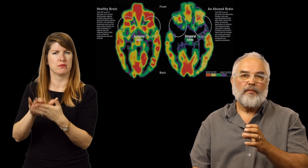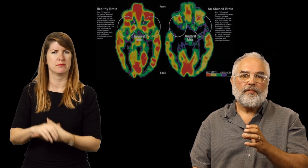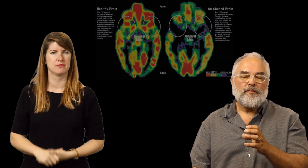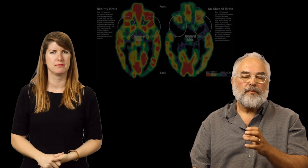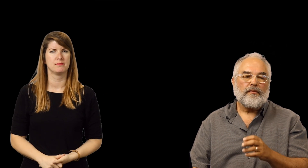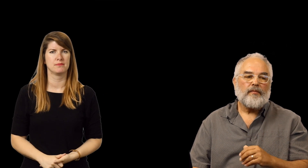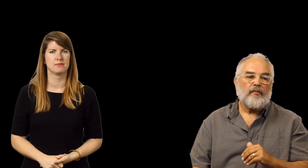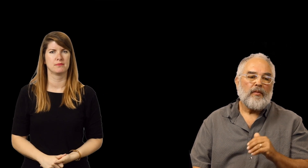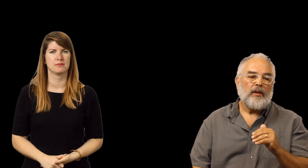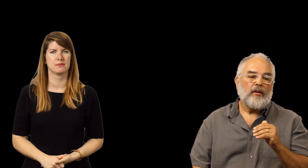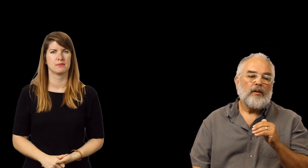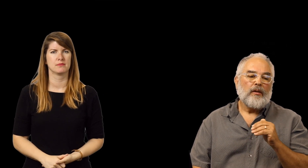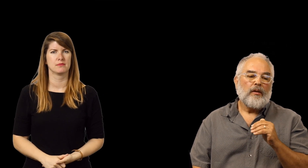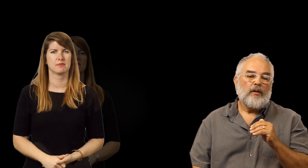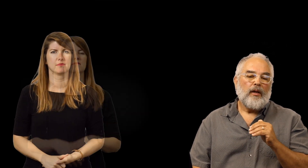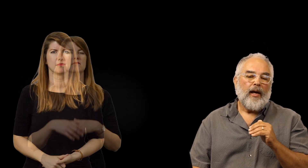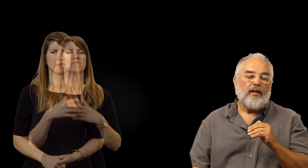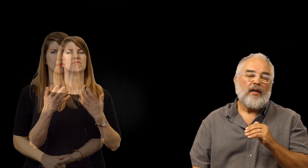world.